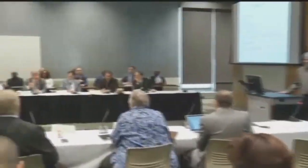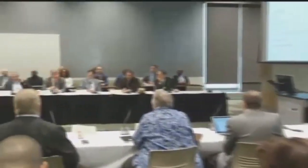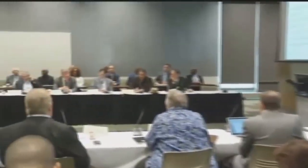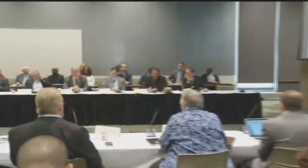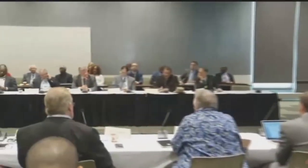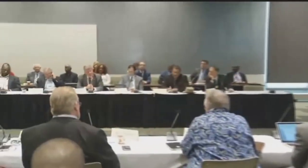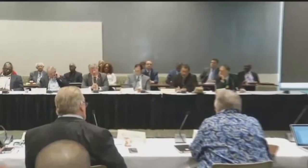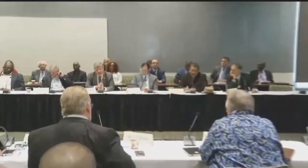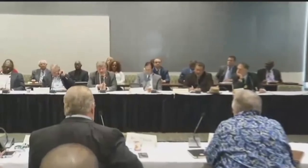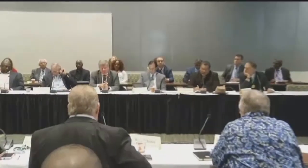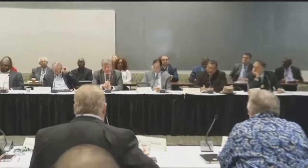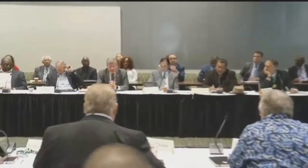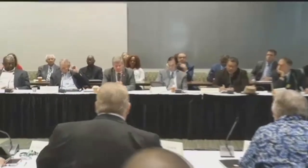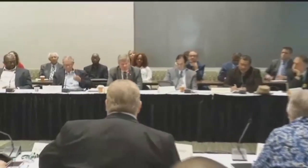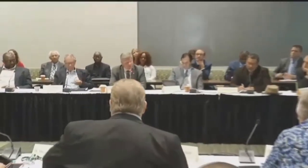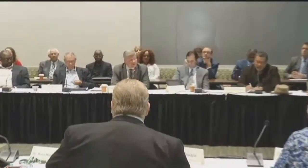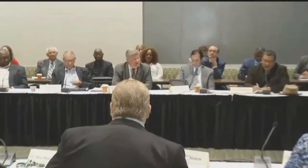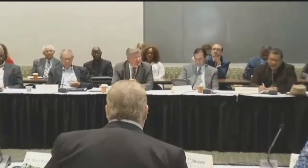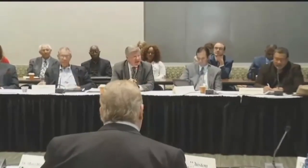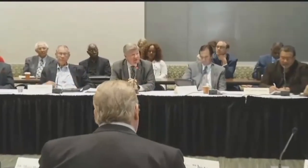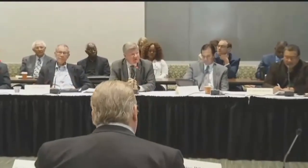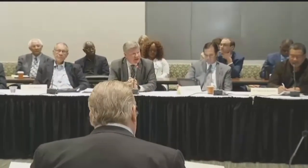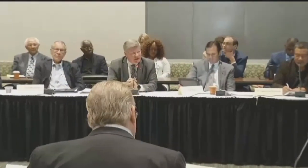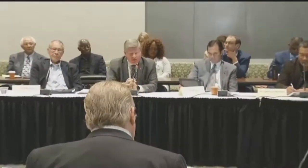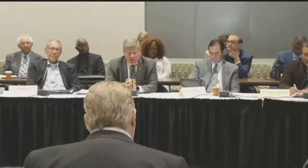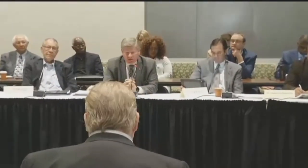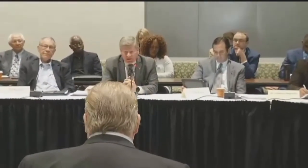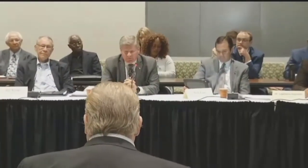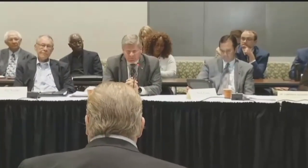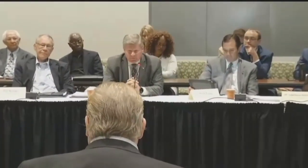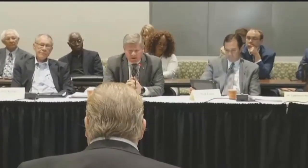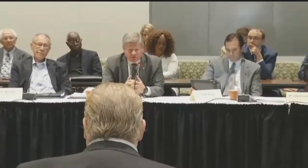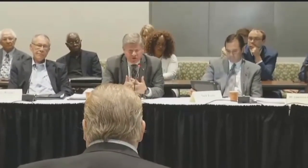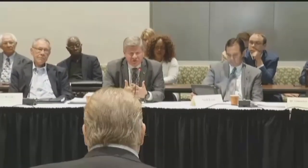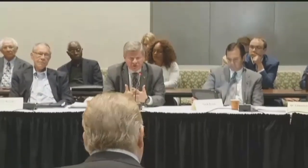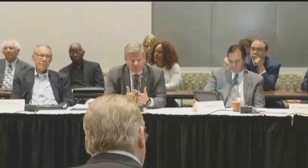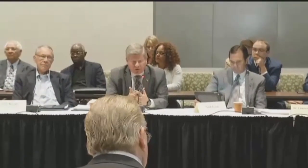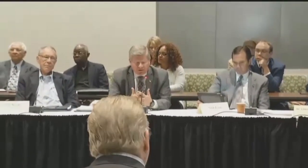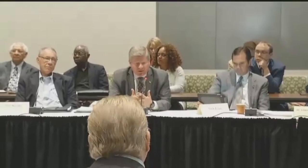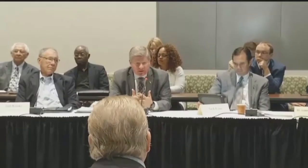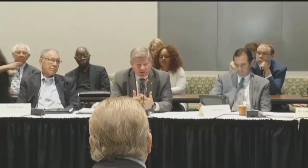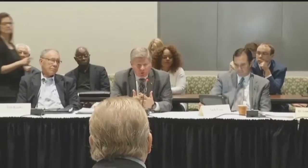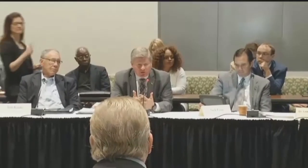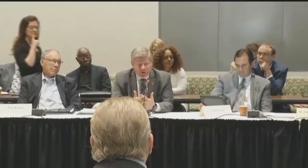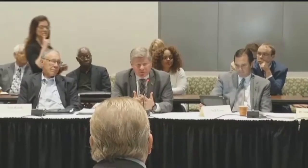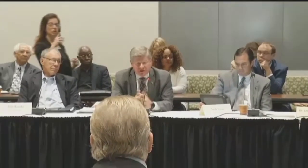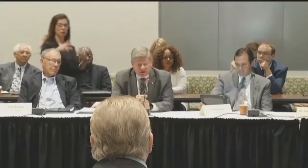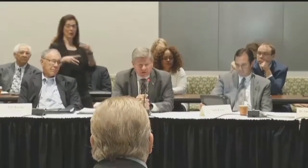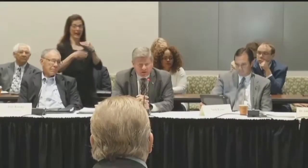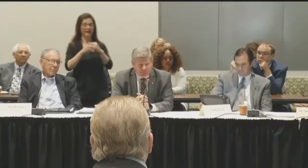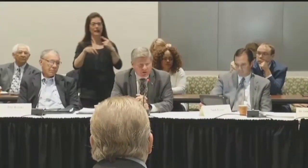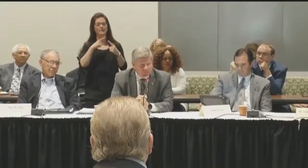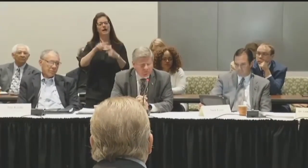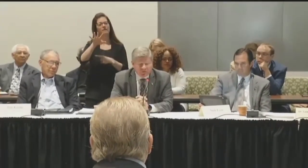add, because you mentioned the 500,000 gallons a day, that was also, I think, a